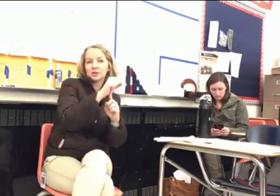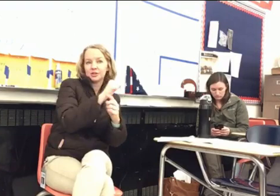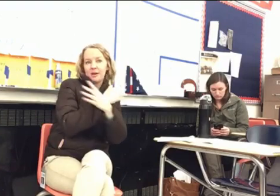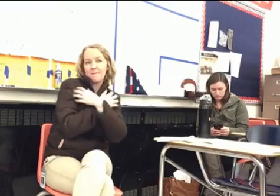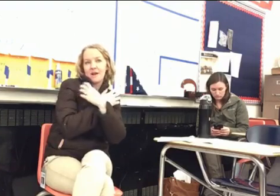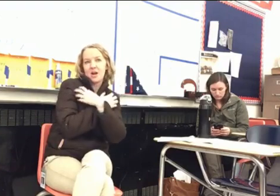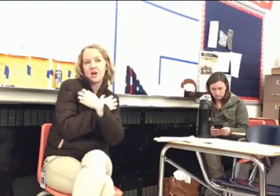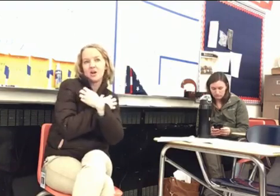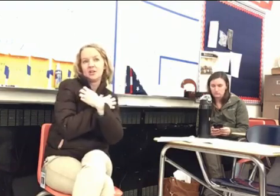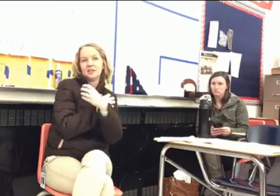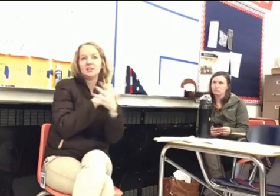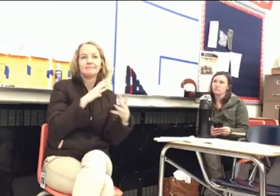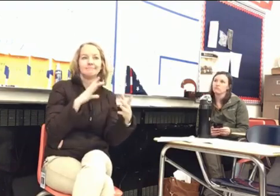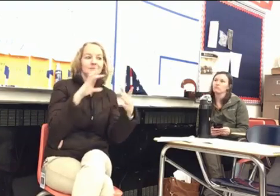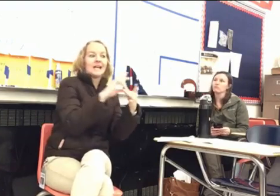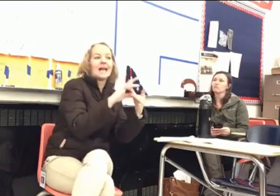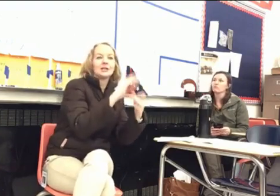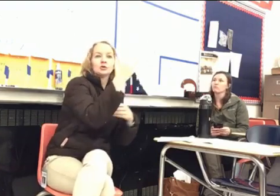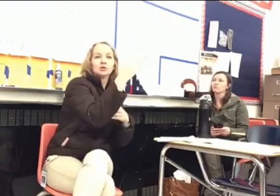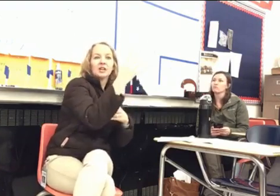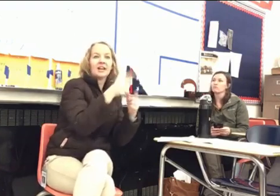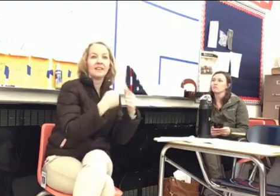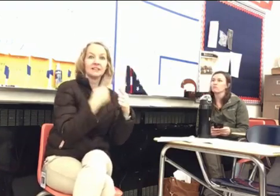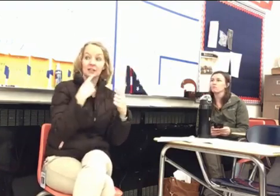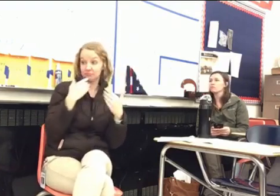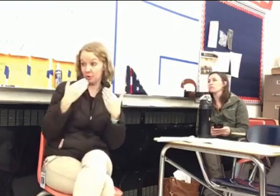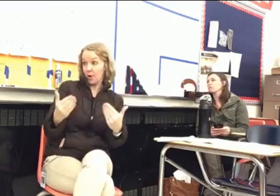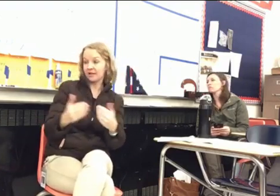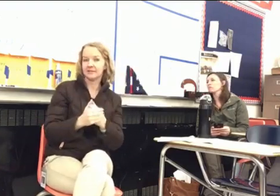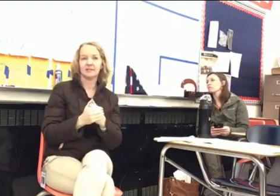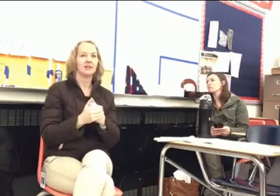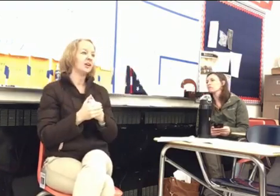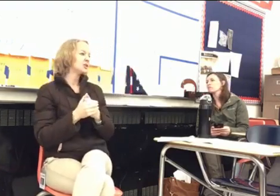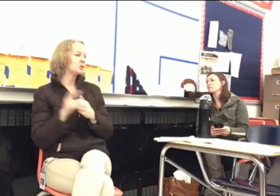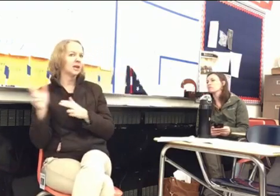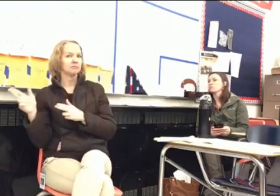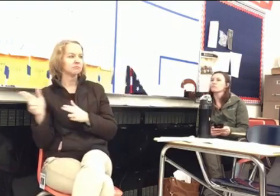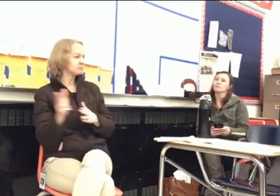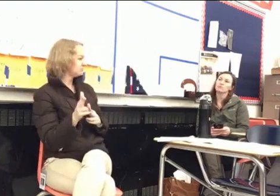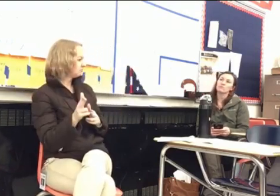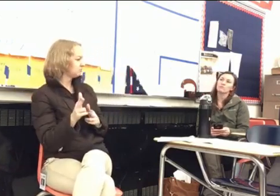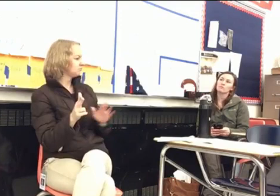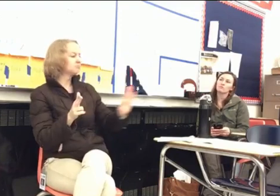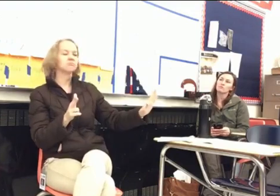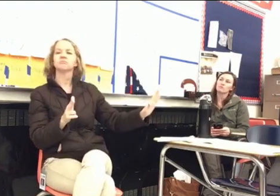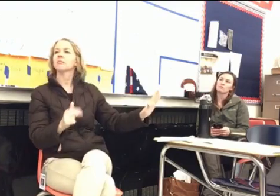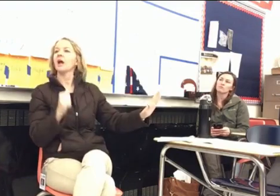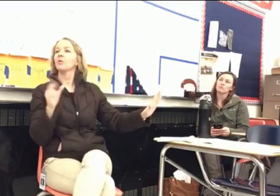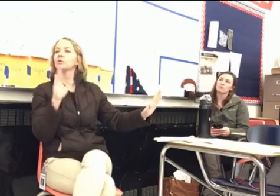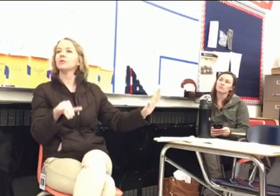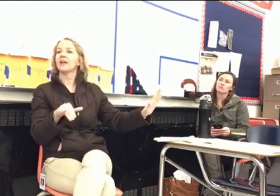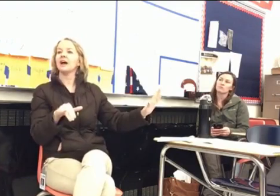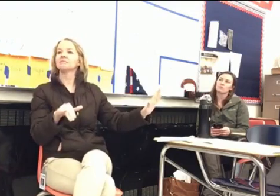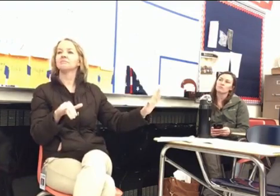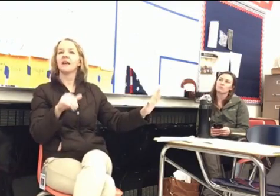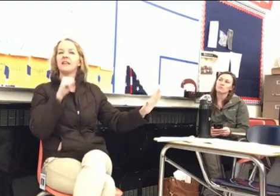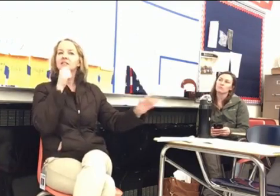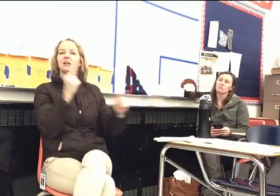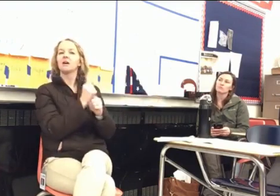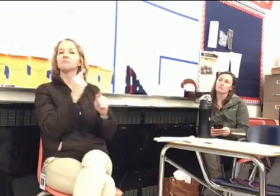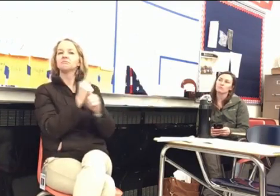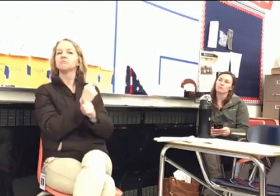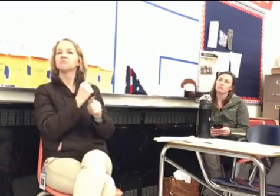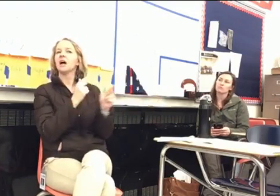to a tree, gave him a gun, and said, all right, get your bear. He famously turns away and he says, I will not do that. That's unethical hunting. And